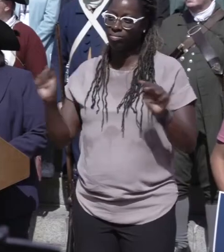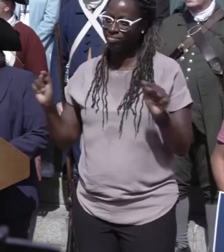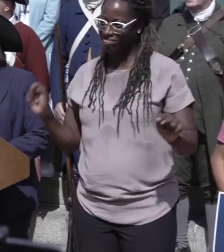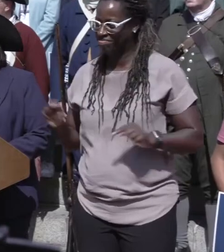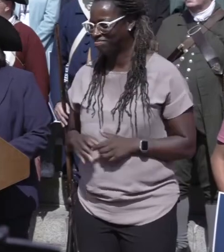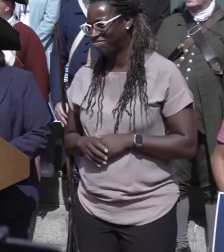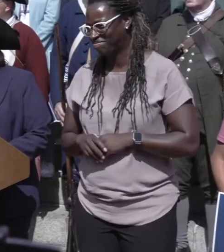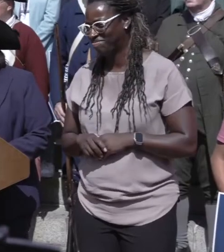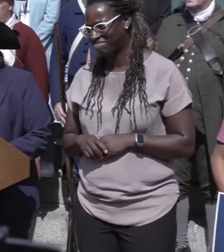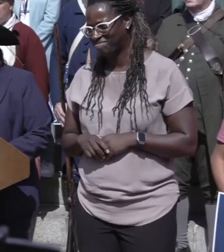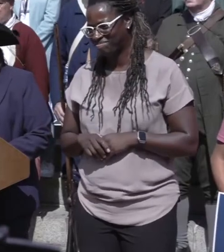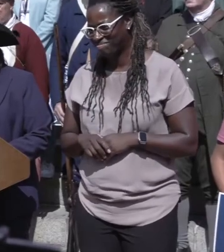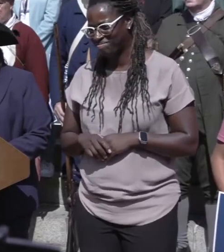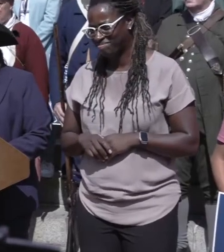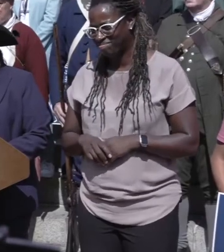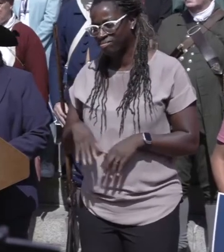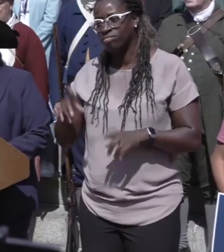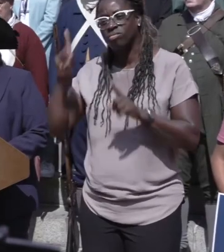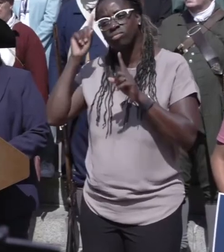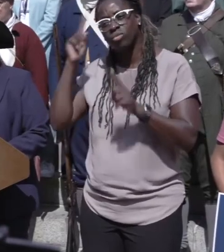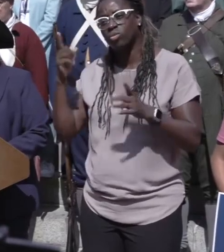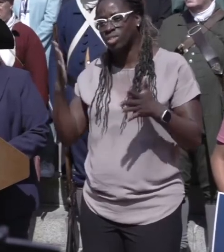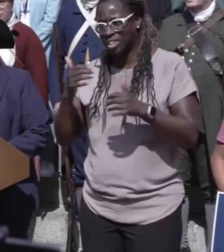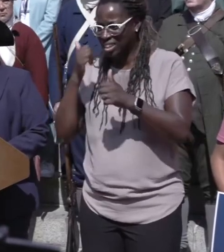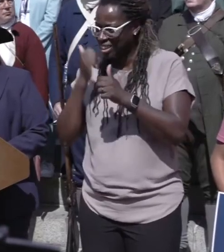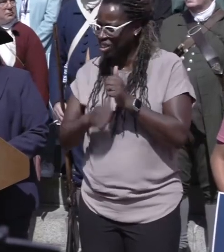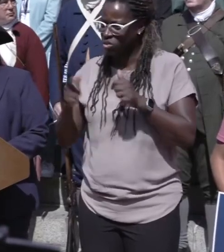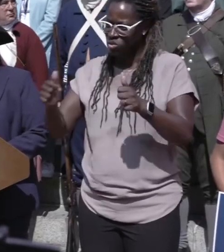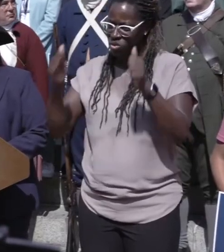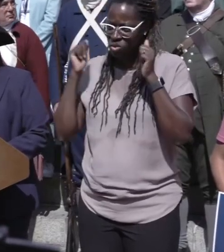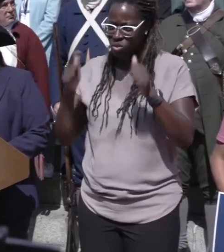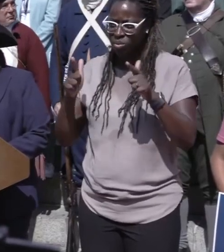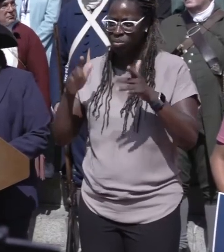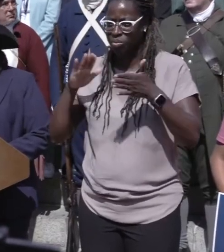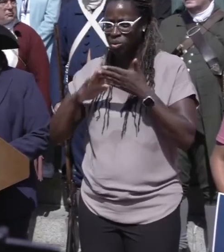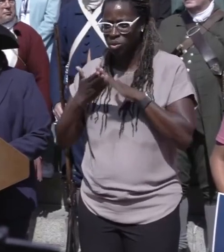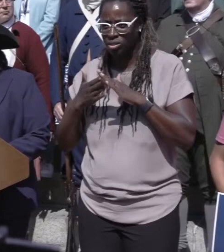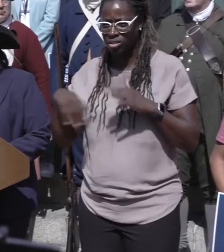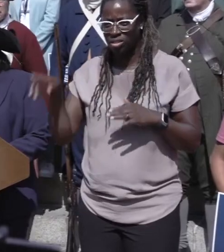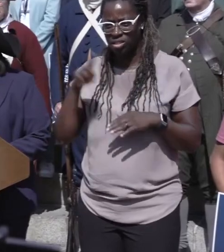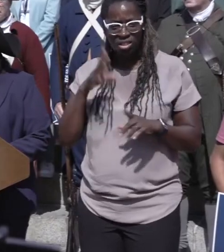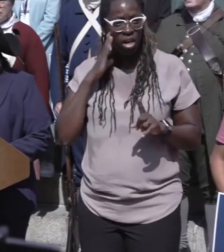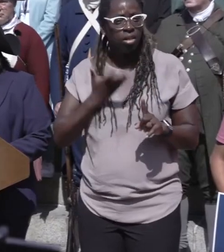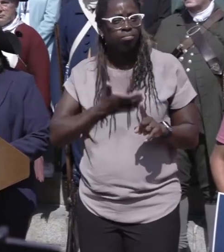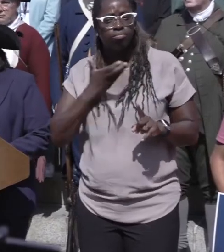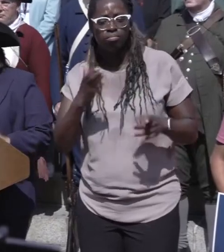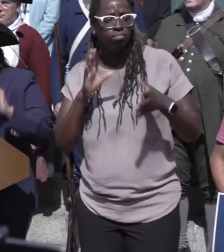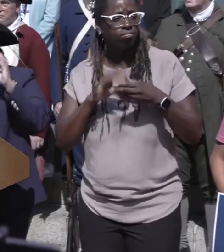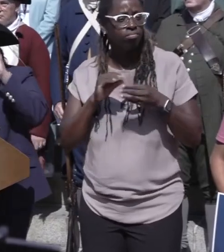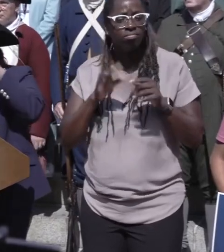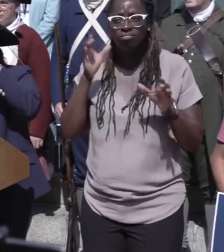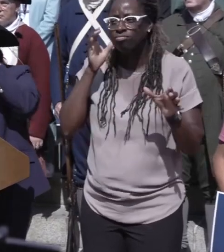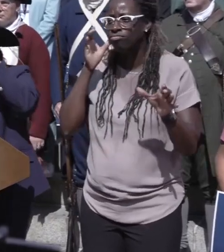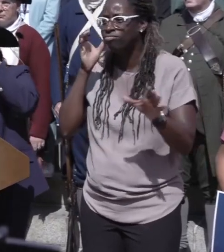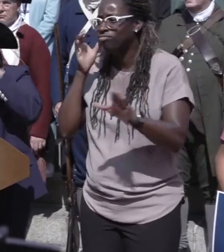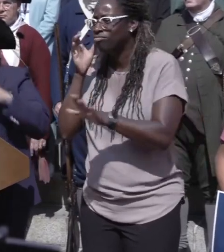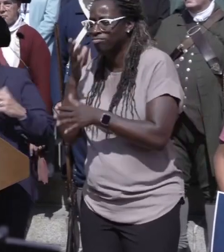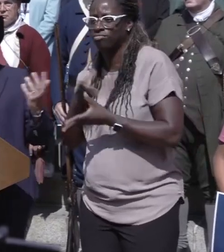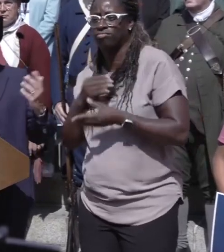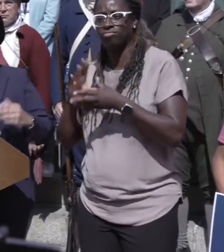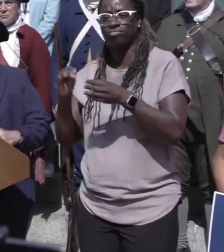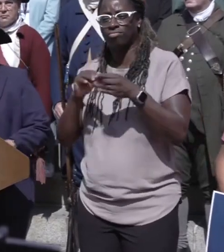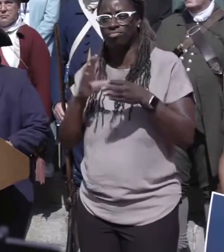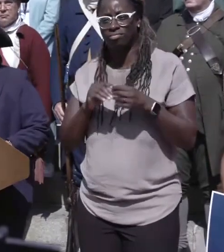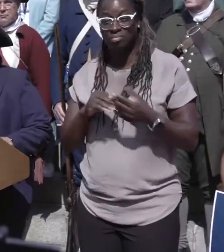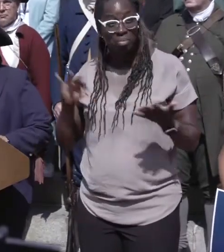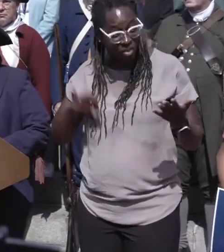said, to help all of our communities tell their stories. So it's my honor, on behalf of the Healey-Driscoll administration